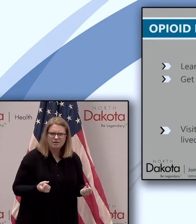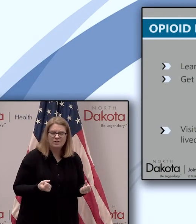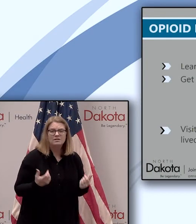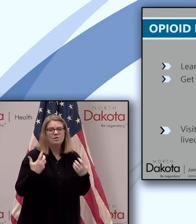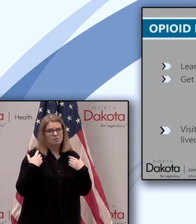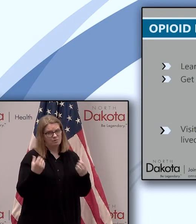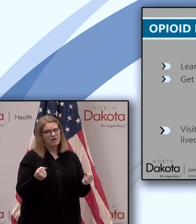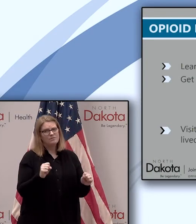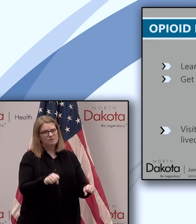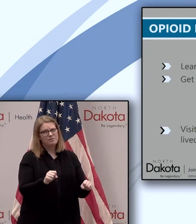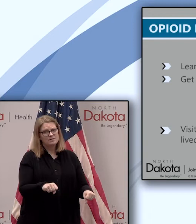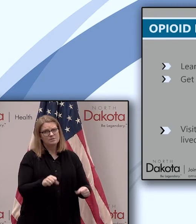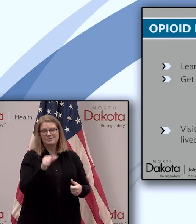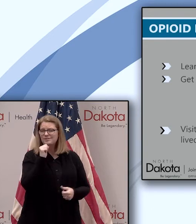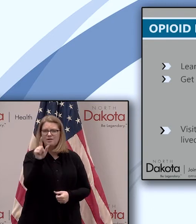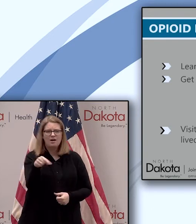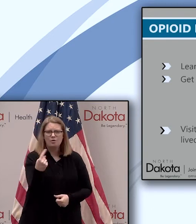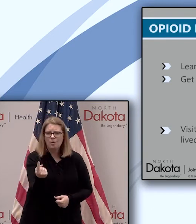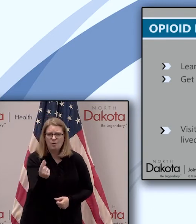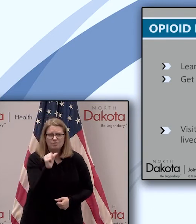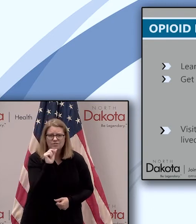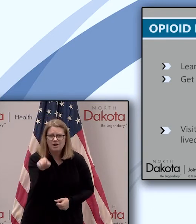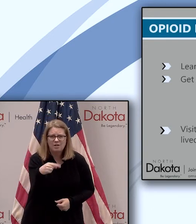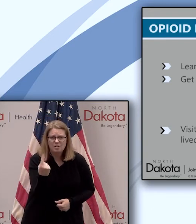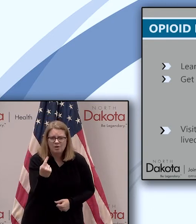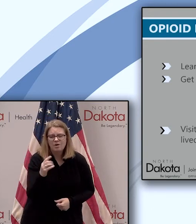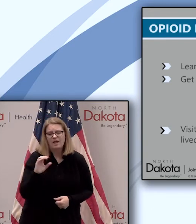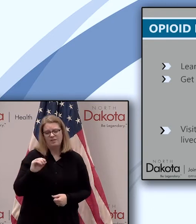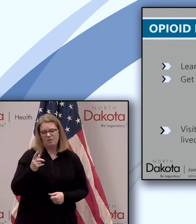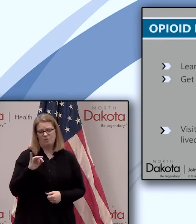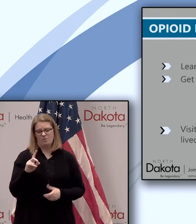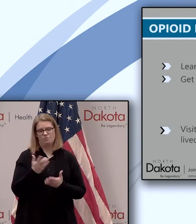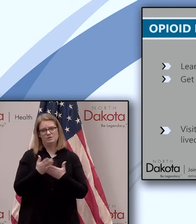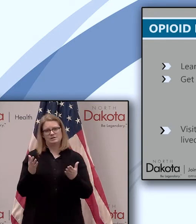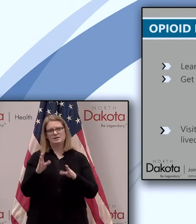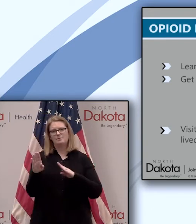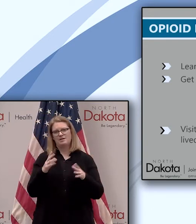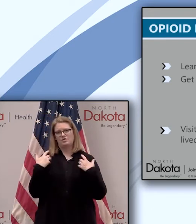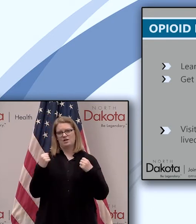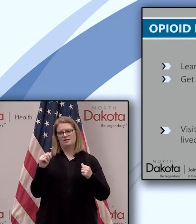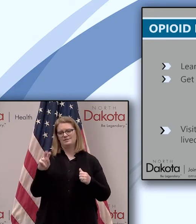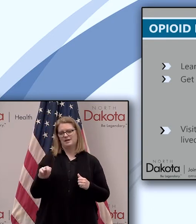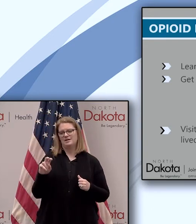is possible. The opioid overdose resources are available at